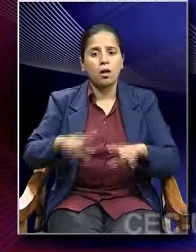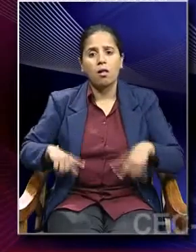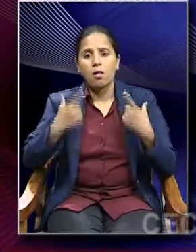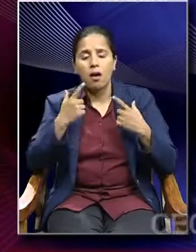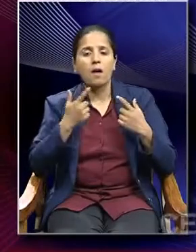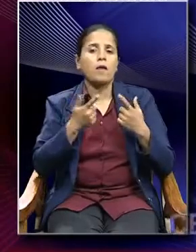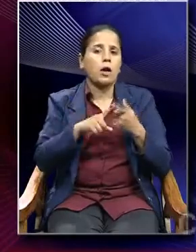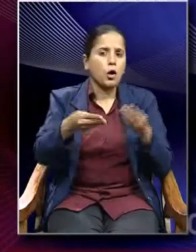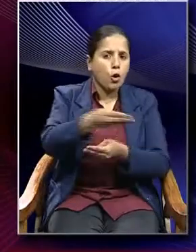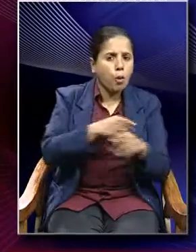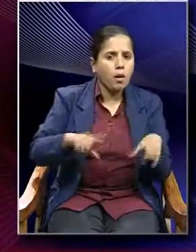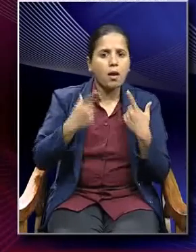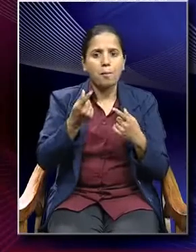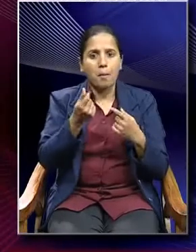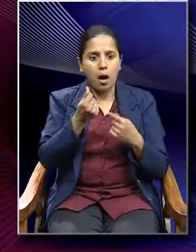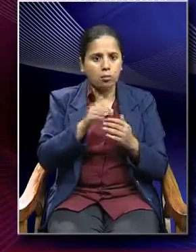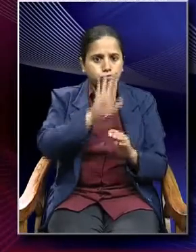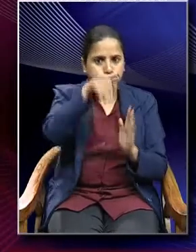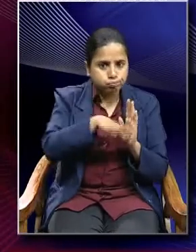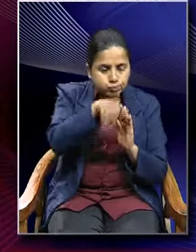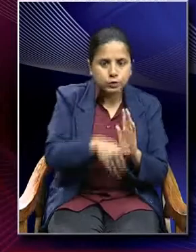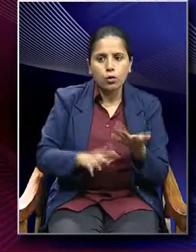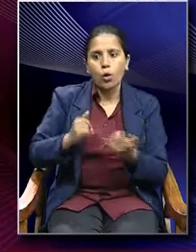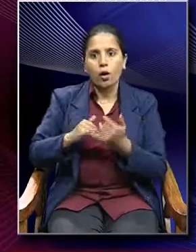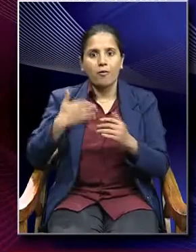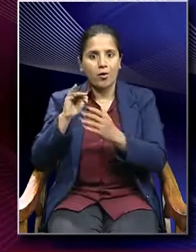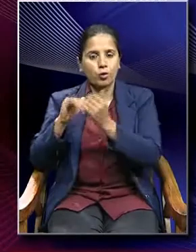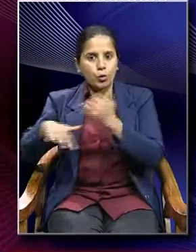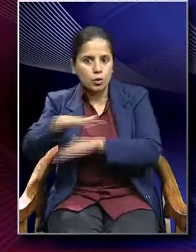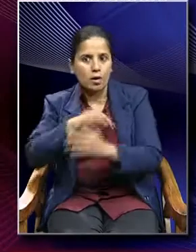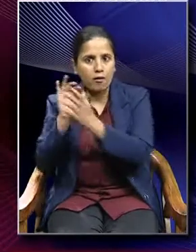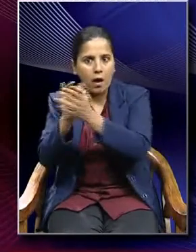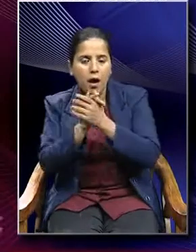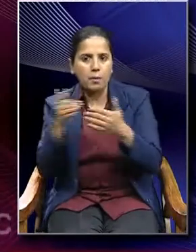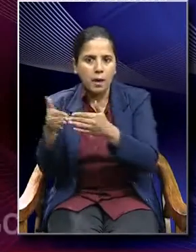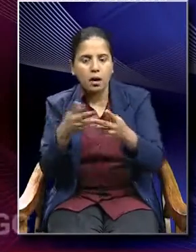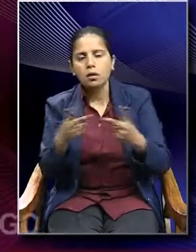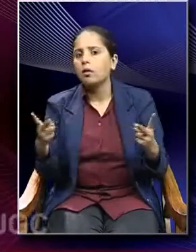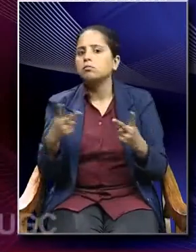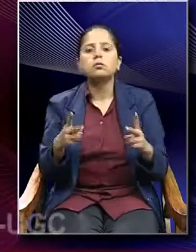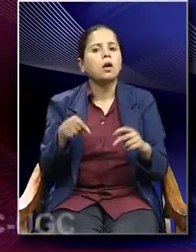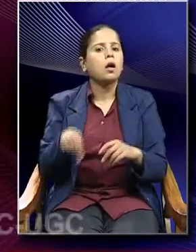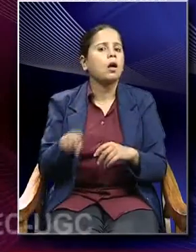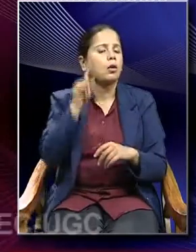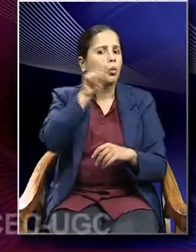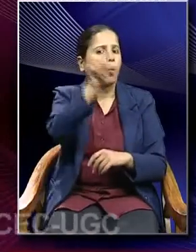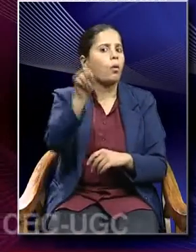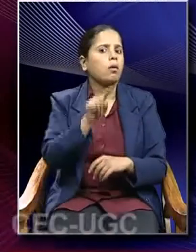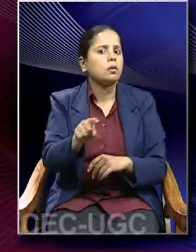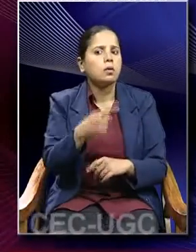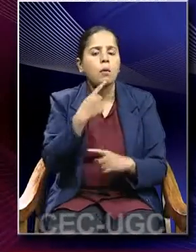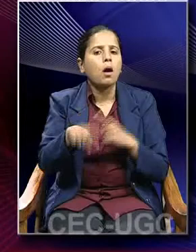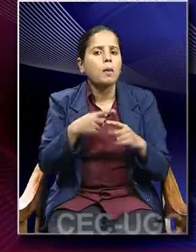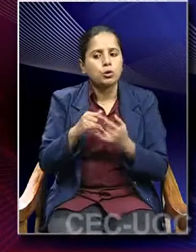not longer same. And therefore, the concern was to raise questions about